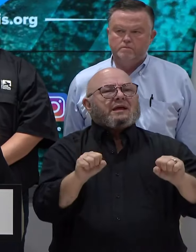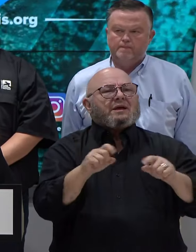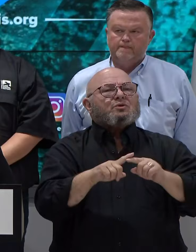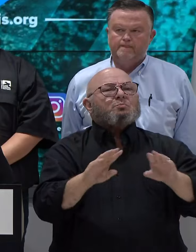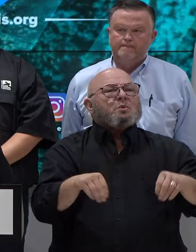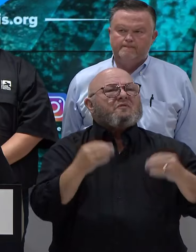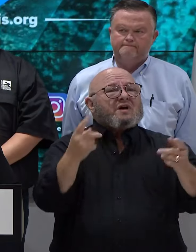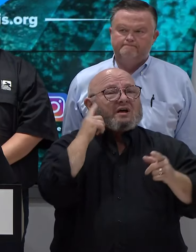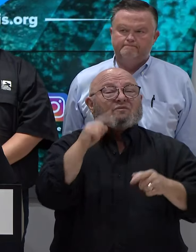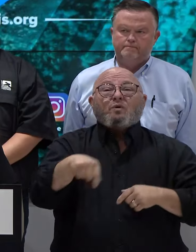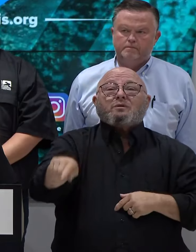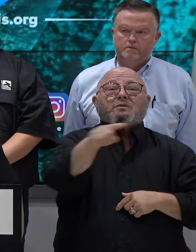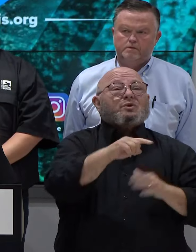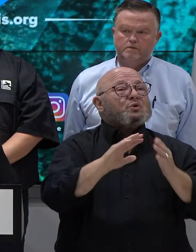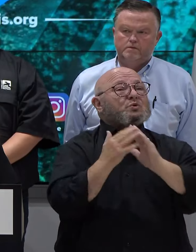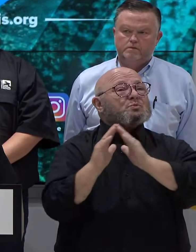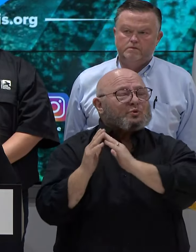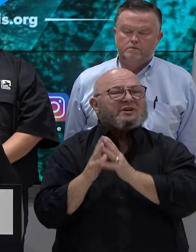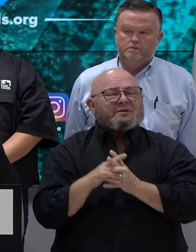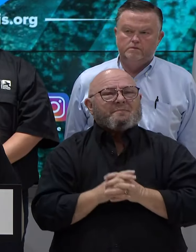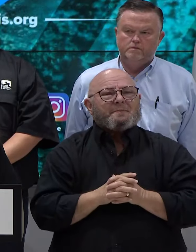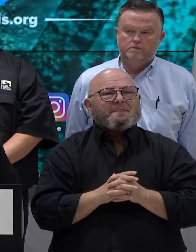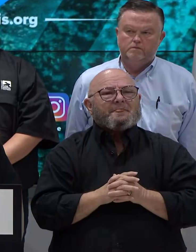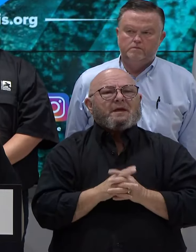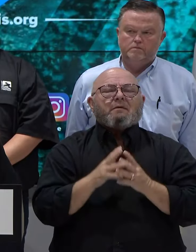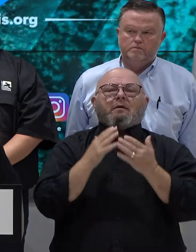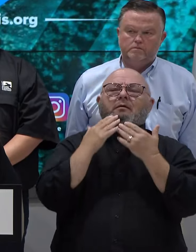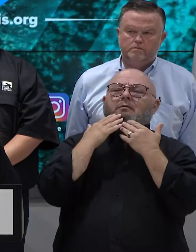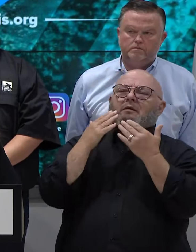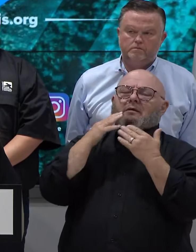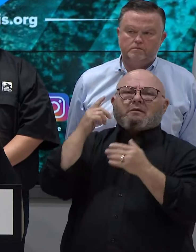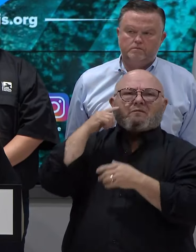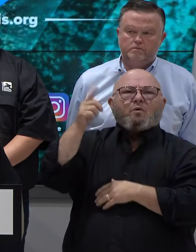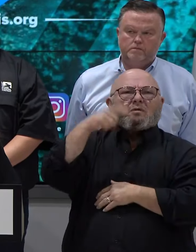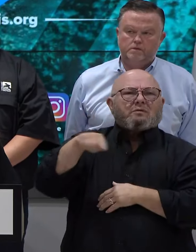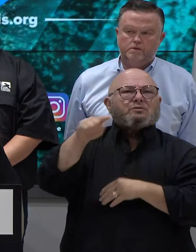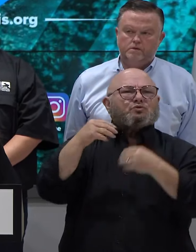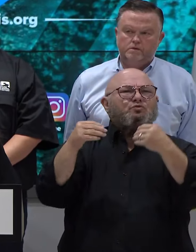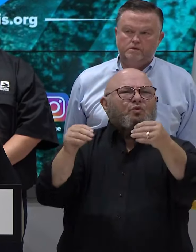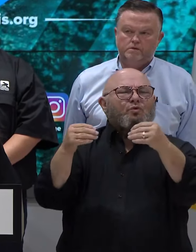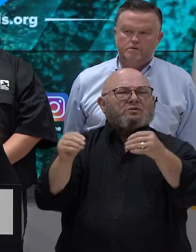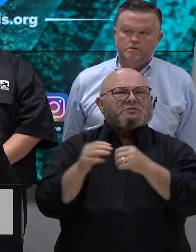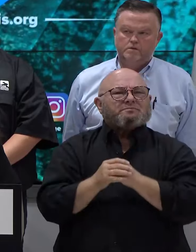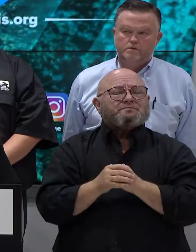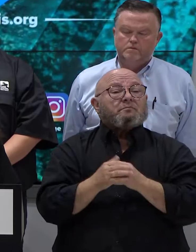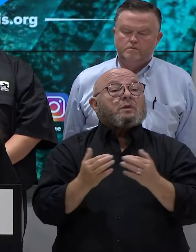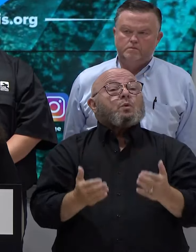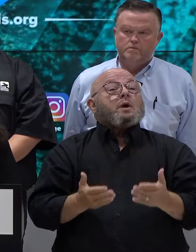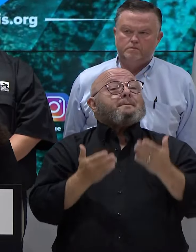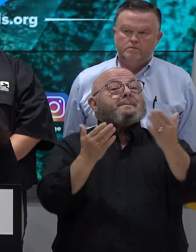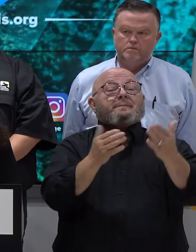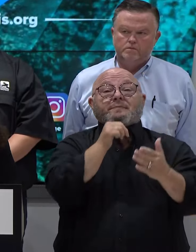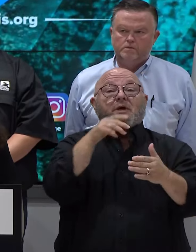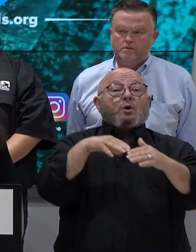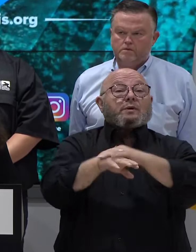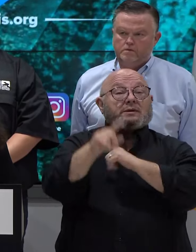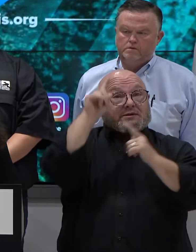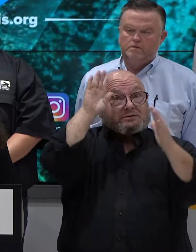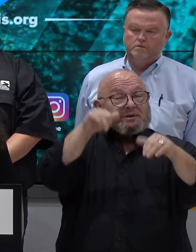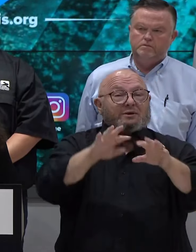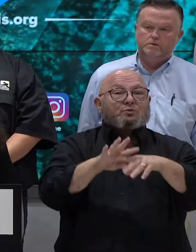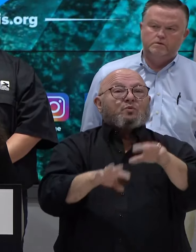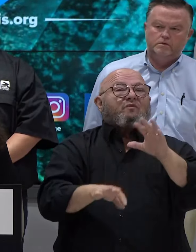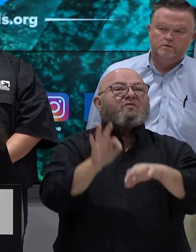community. So also gratitude for them. So the recommendation is just don't go in there expecting you're going to